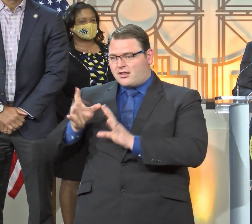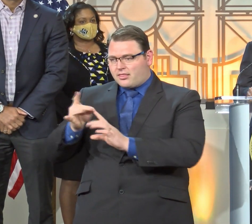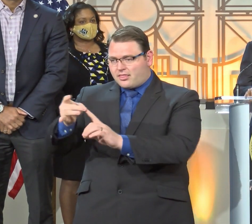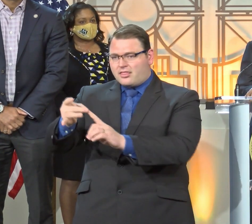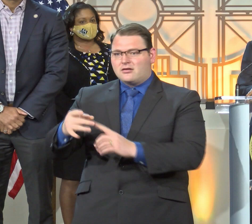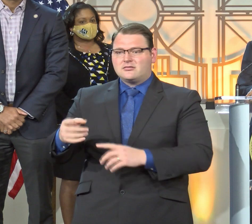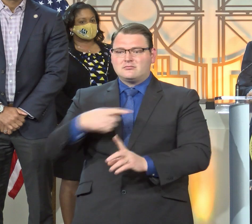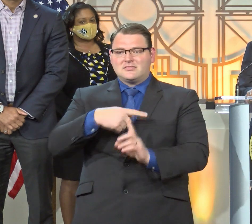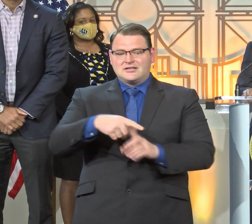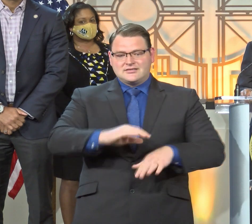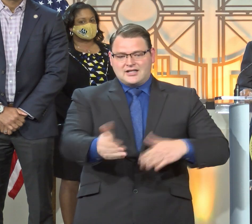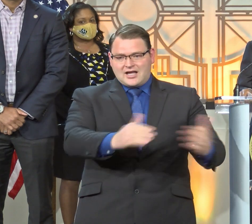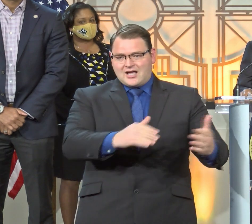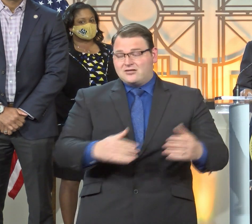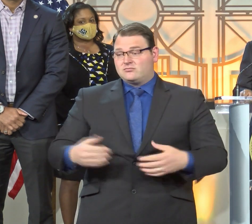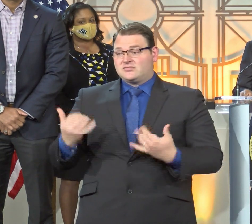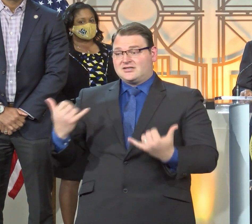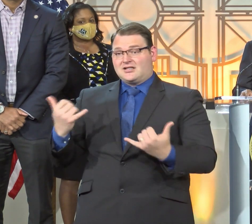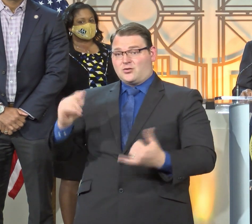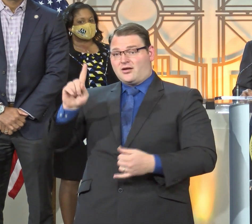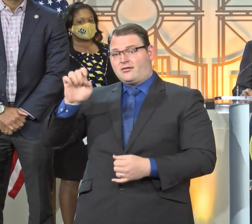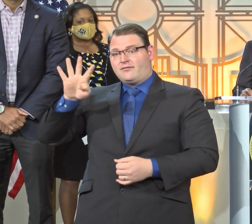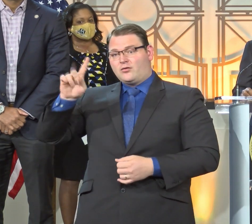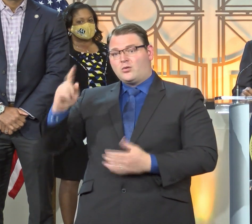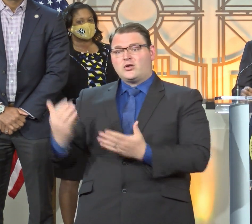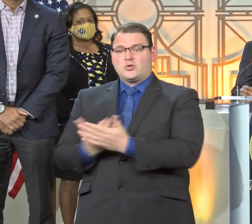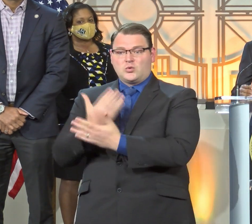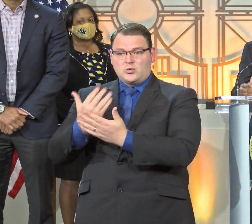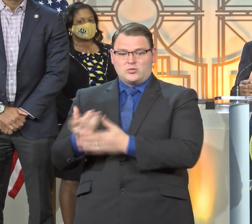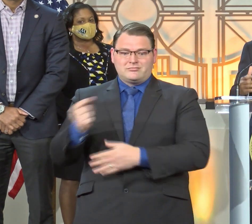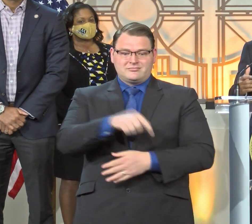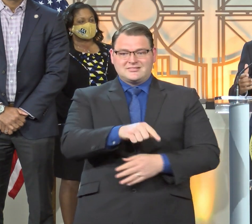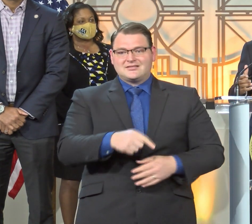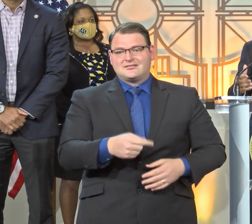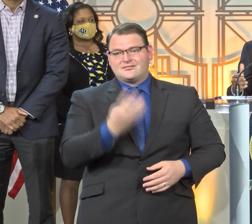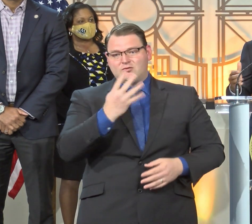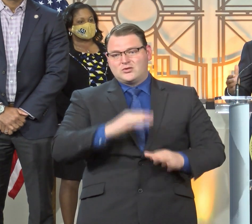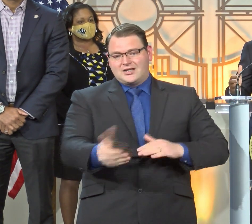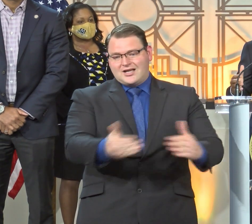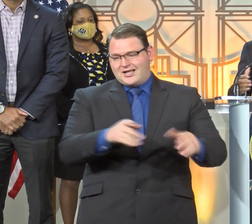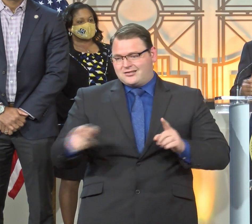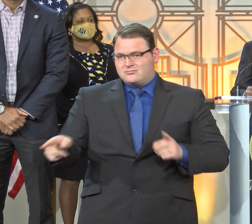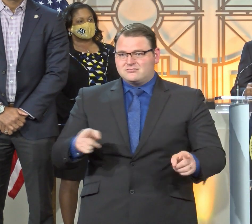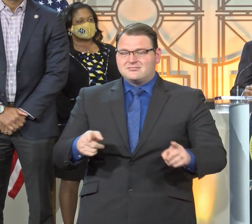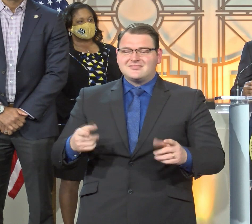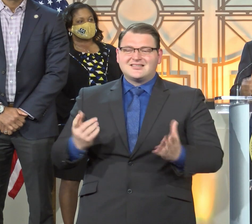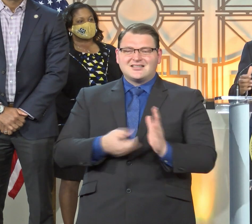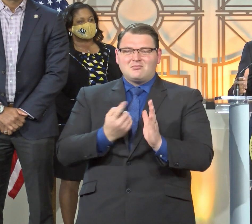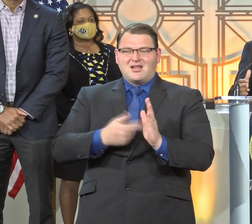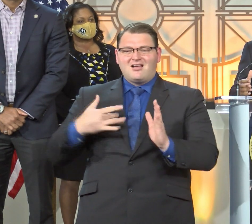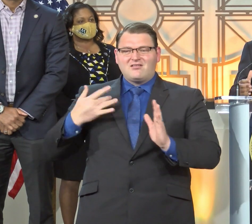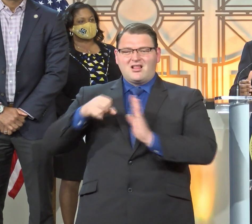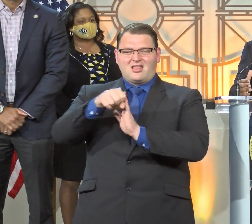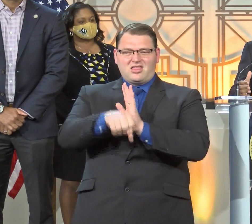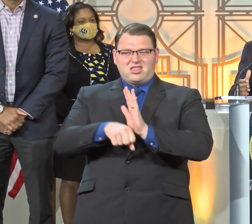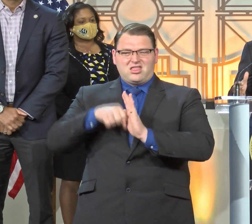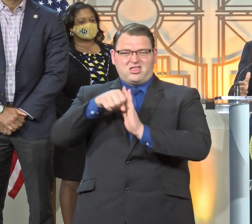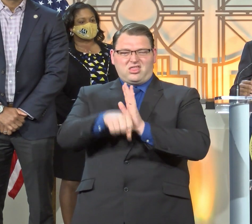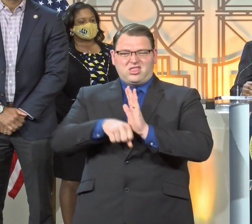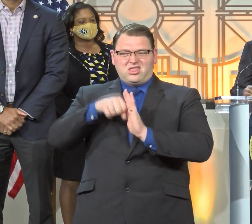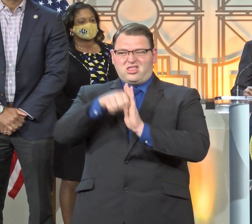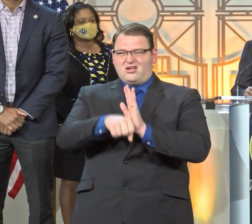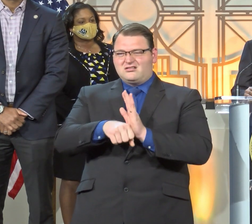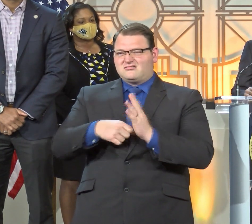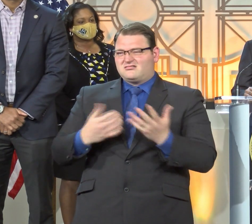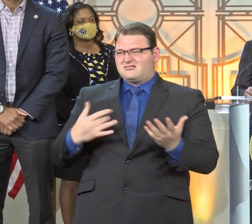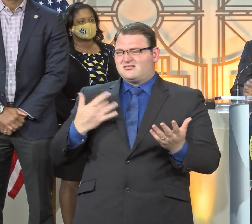of COVID-19. And in many ways, when you do that, it can be almost sterile, just a number without a